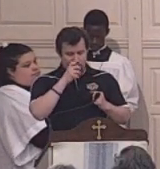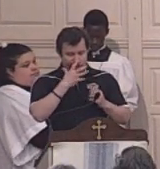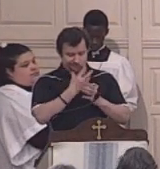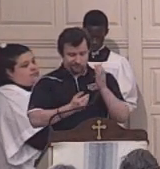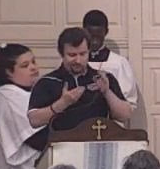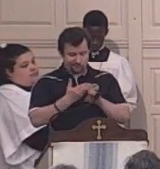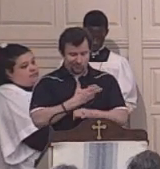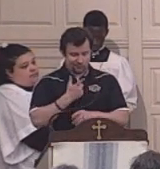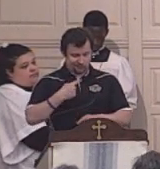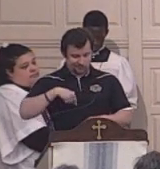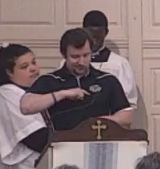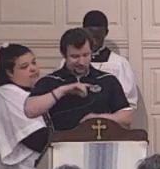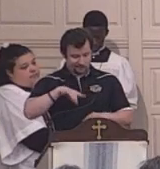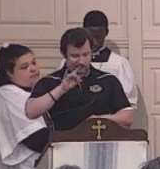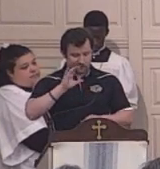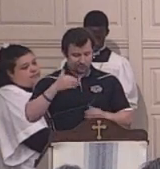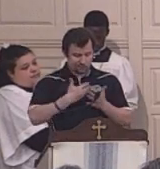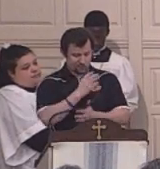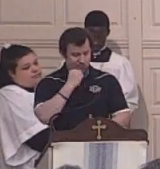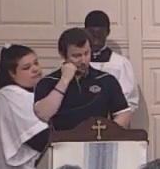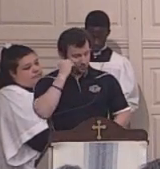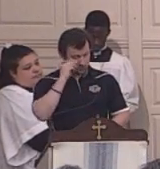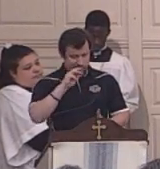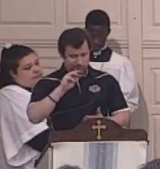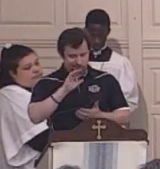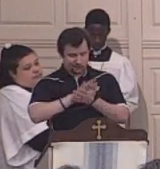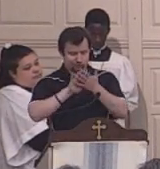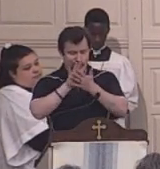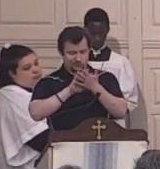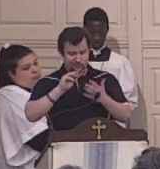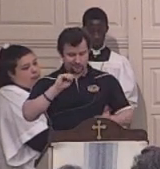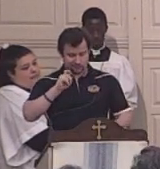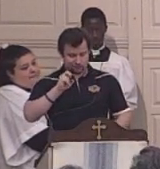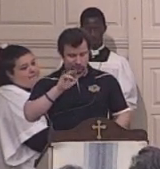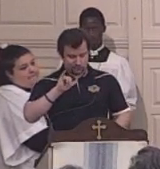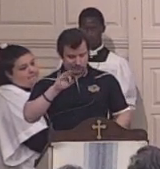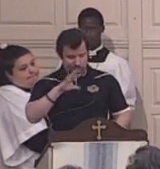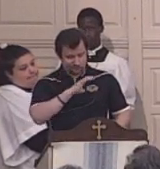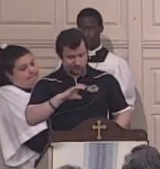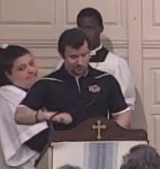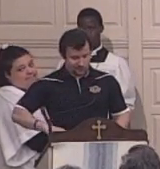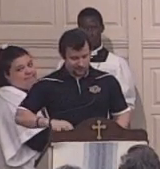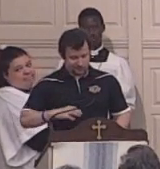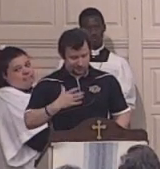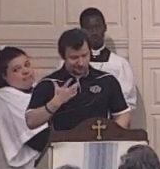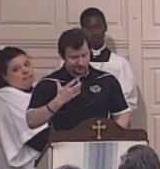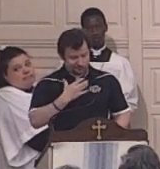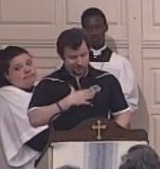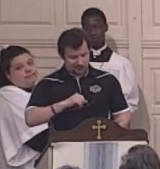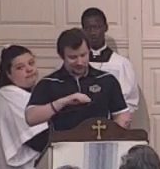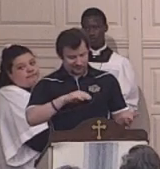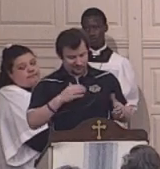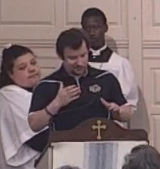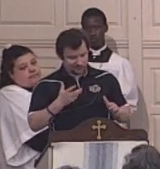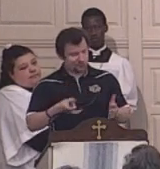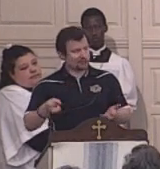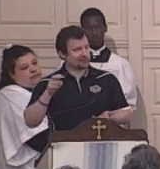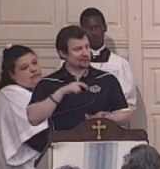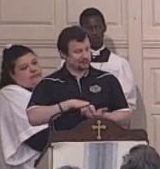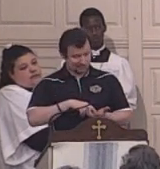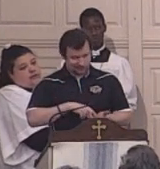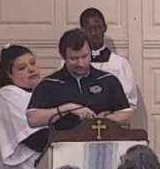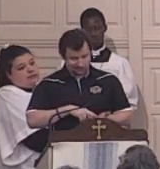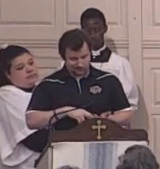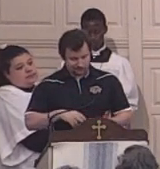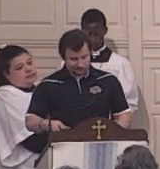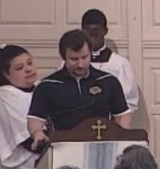For our beloved who have gone before us, may they find a new home in the mystery of Christ's passion,